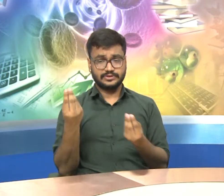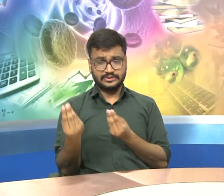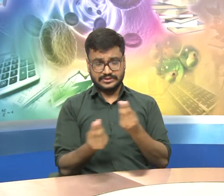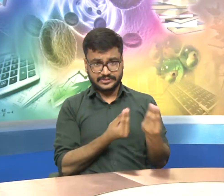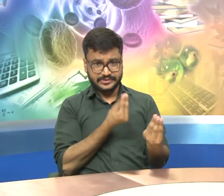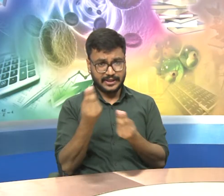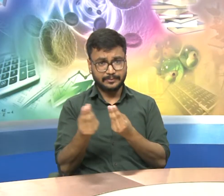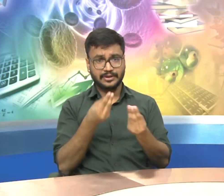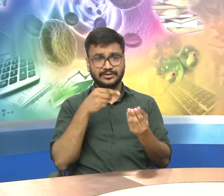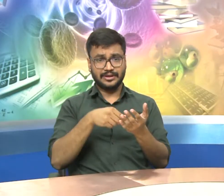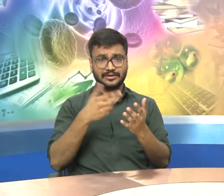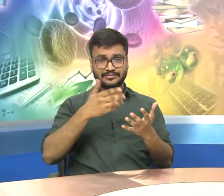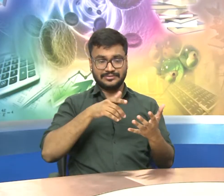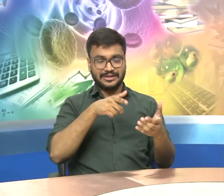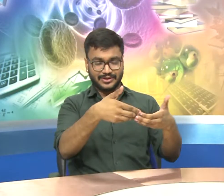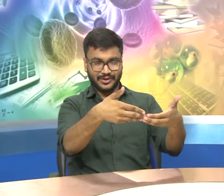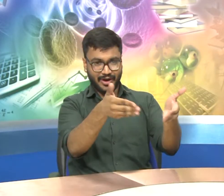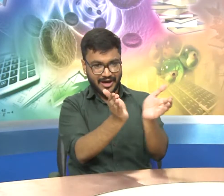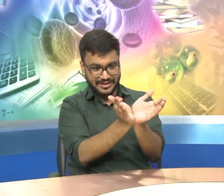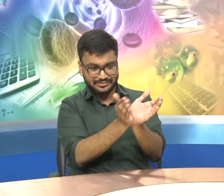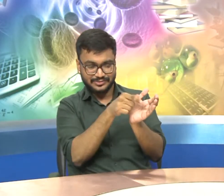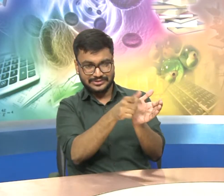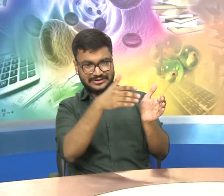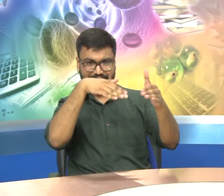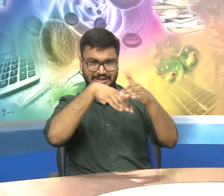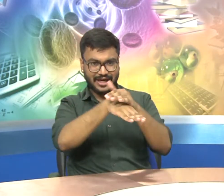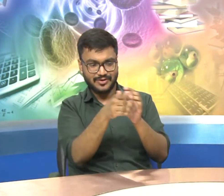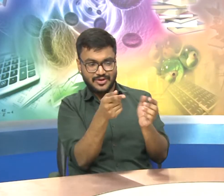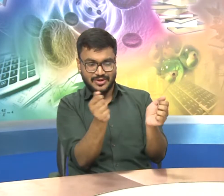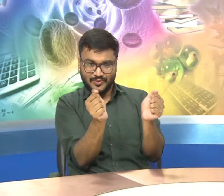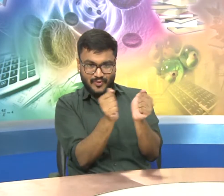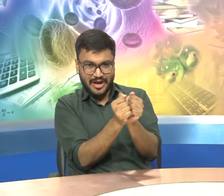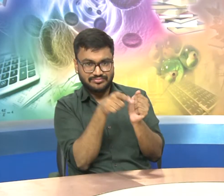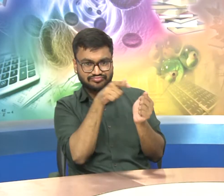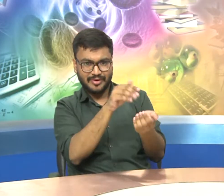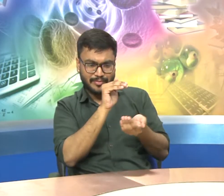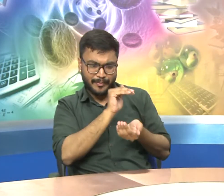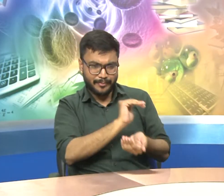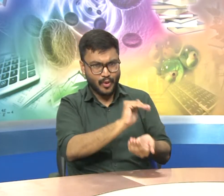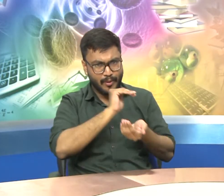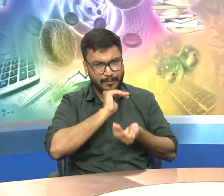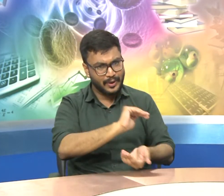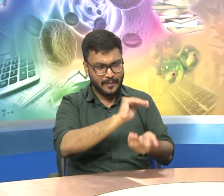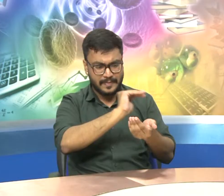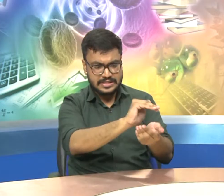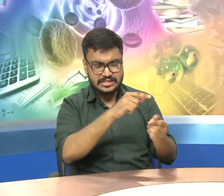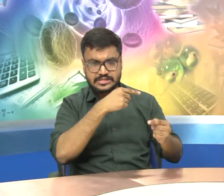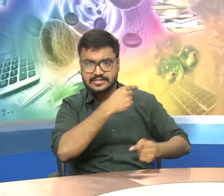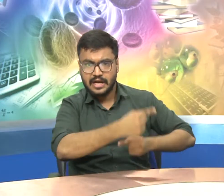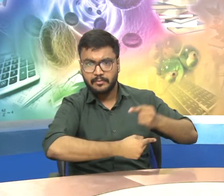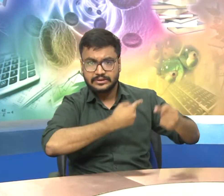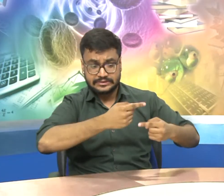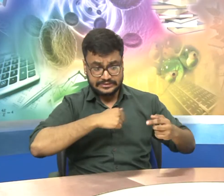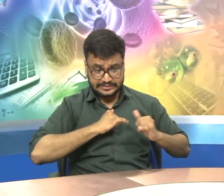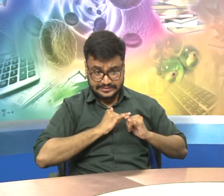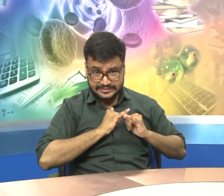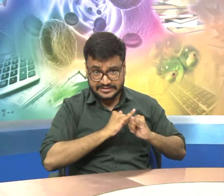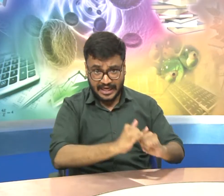He also observed that organisms of the same species show